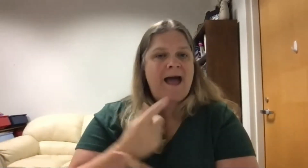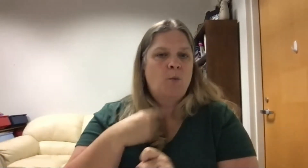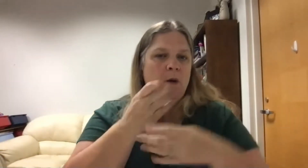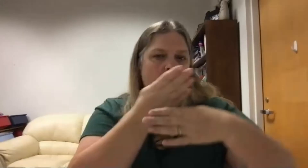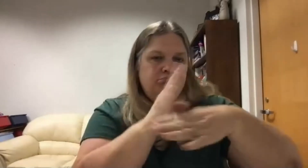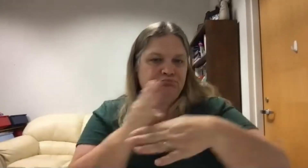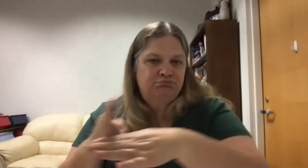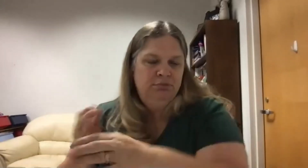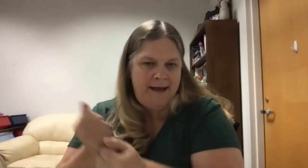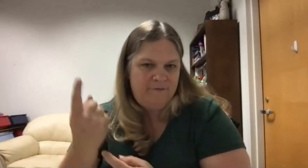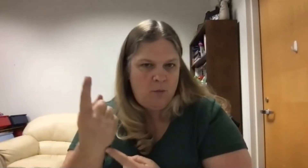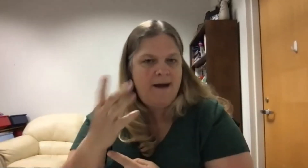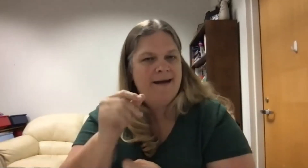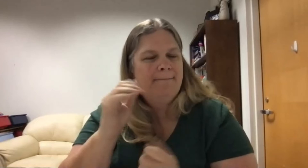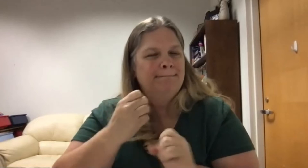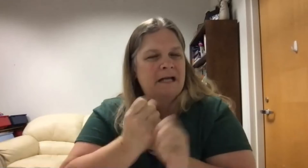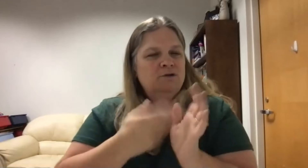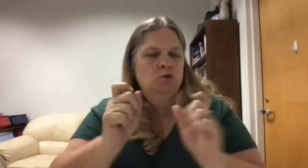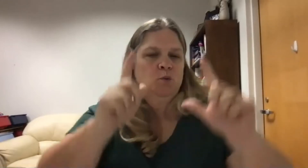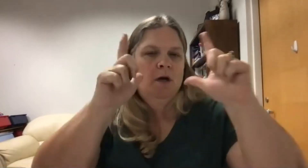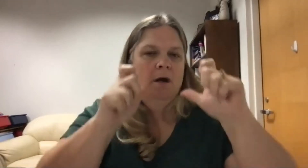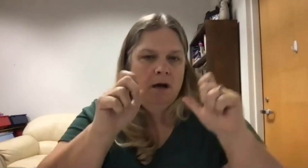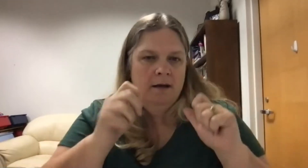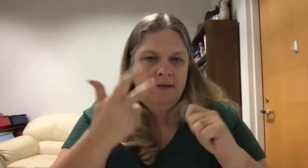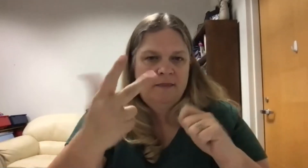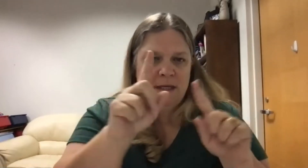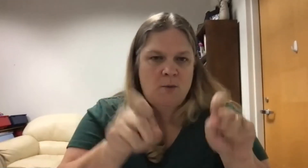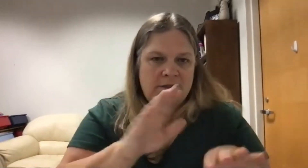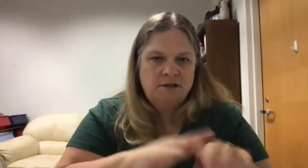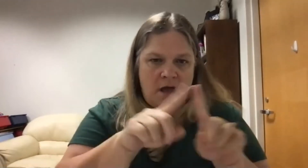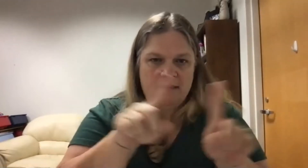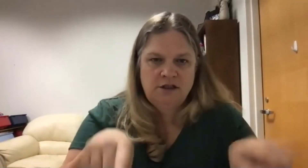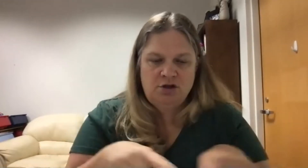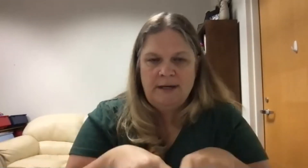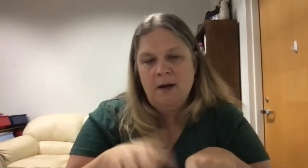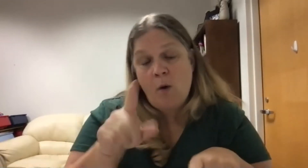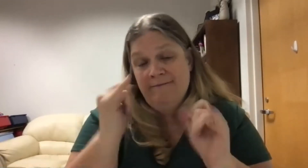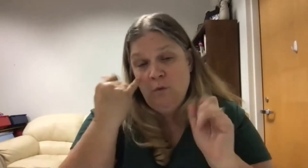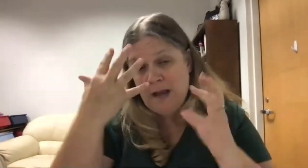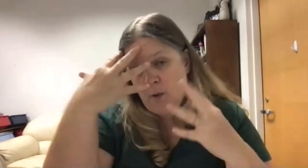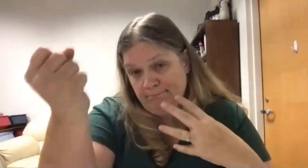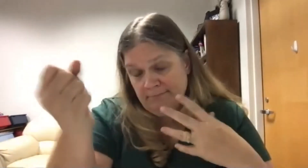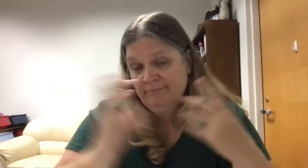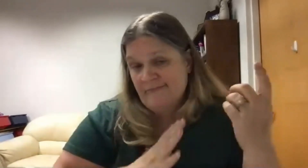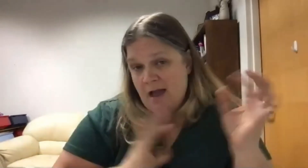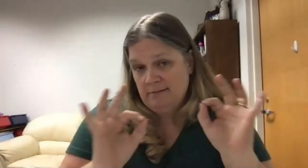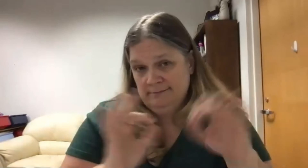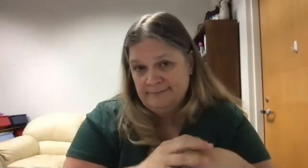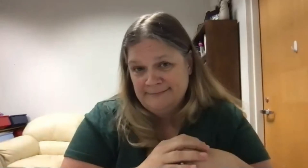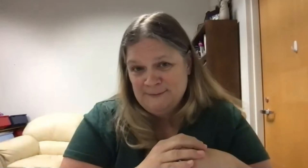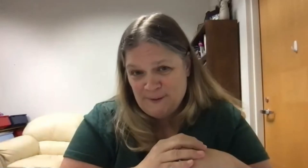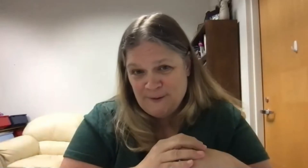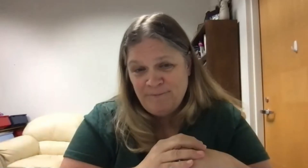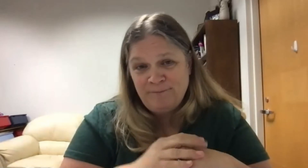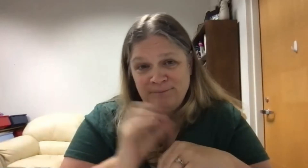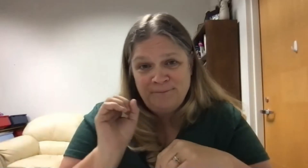So when you do come back, we will be putting everybody into breakout rooms. So make sure you take a little picture of those 3 questions on the screen,